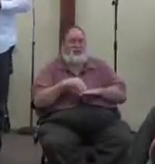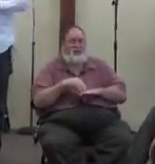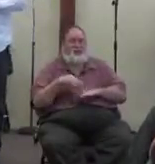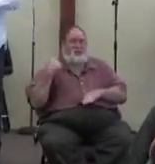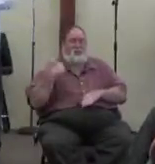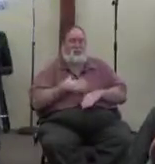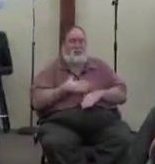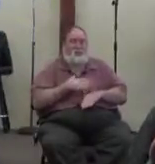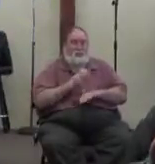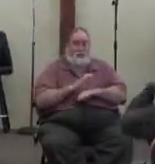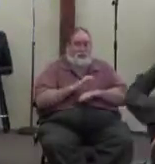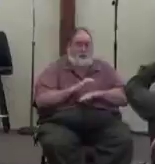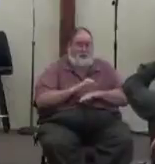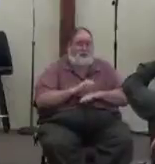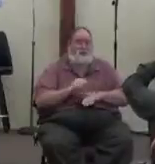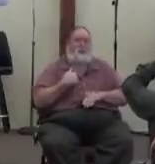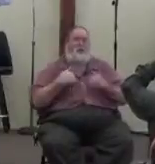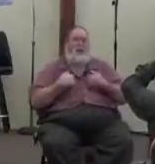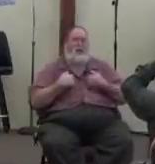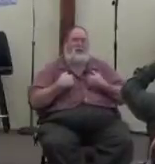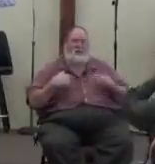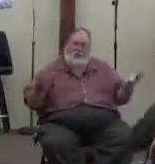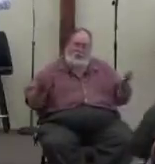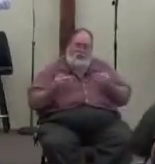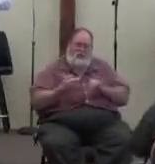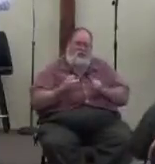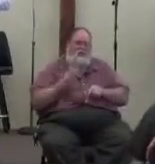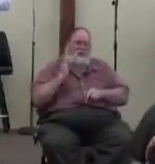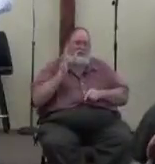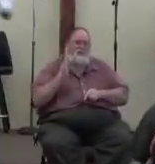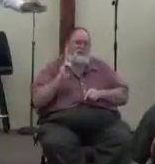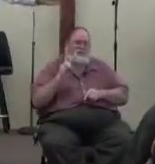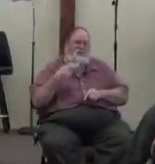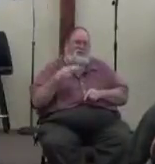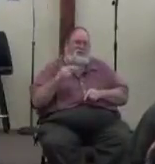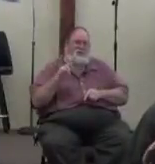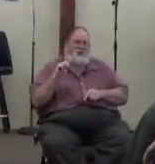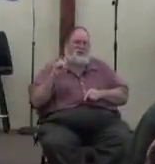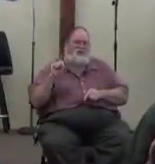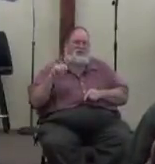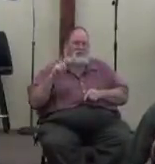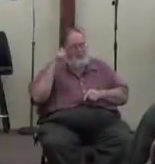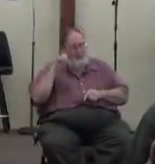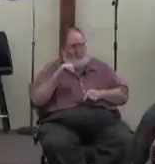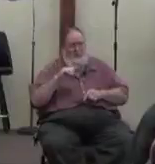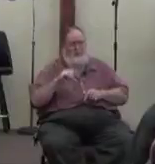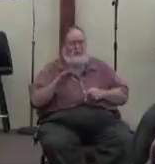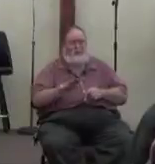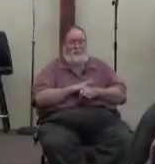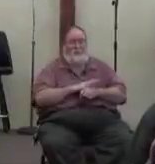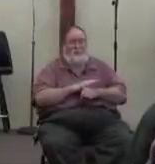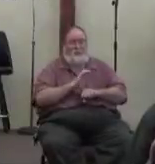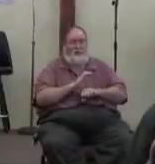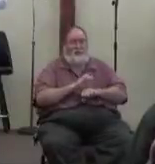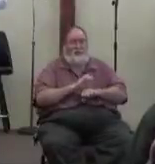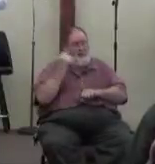heard yet, we got an invitation from Pastor Chris for the whole congregation if we want to come